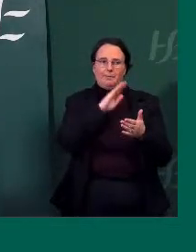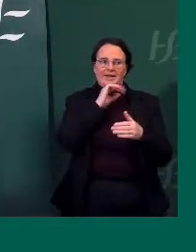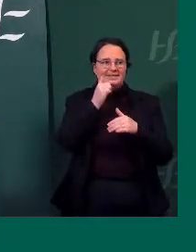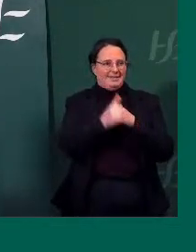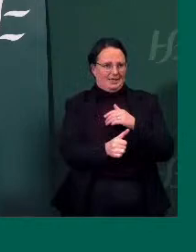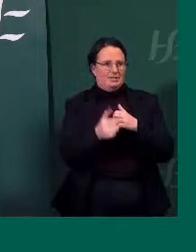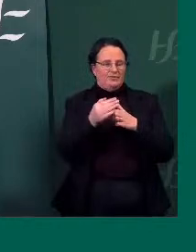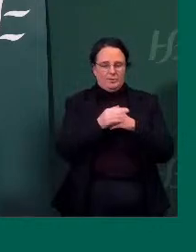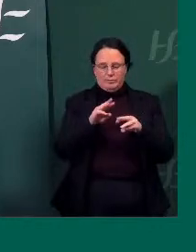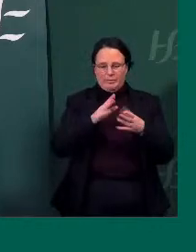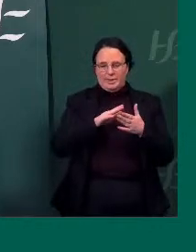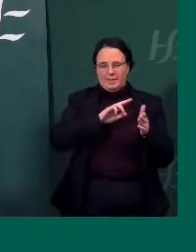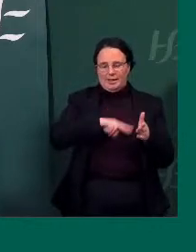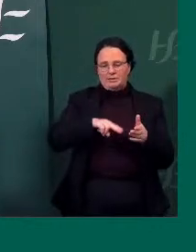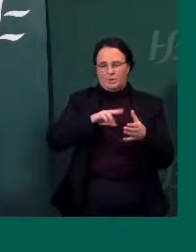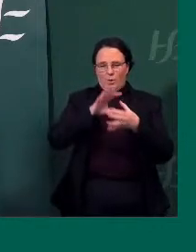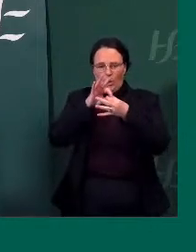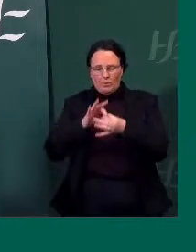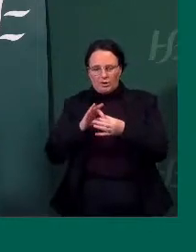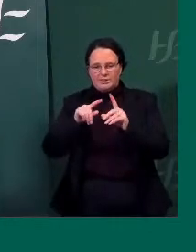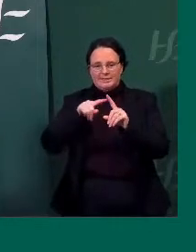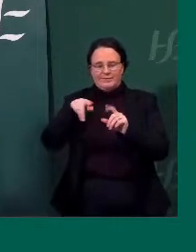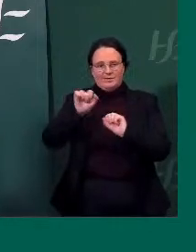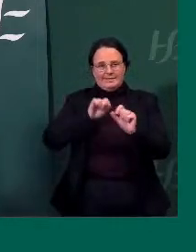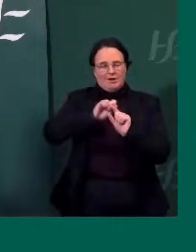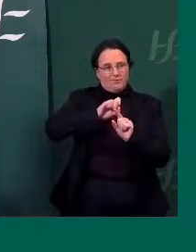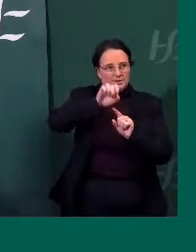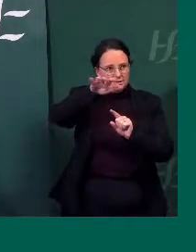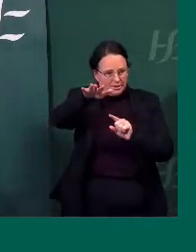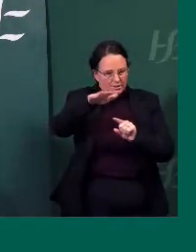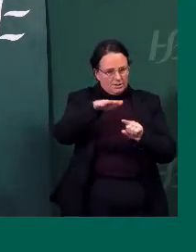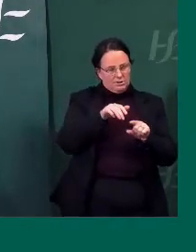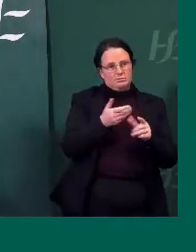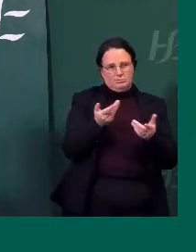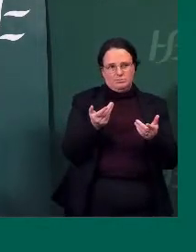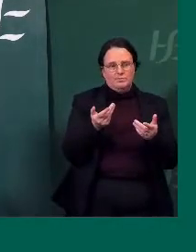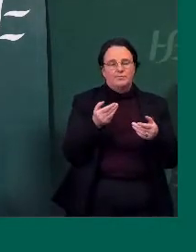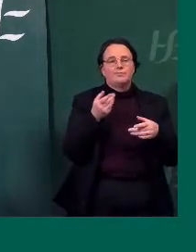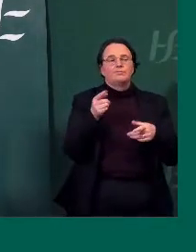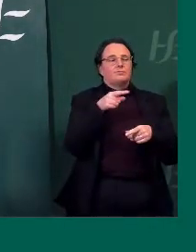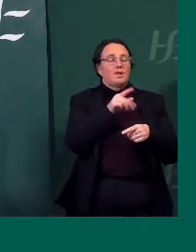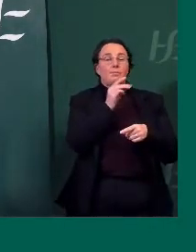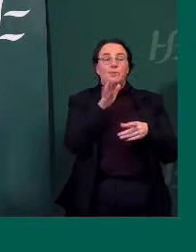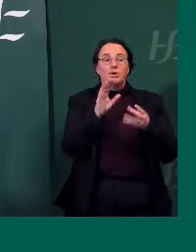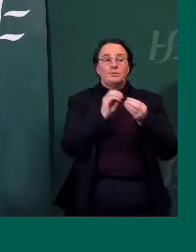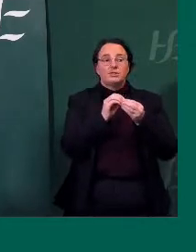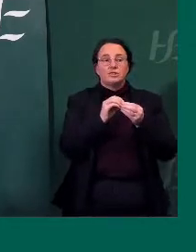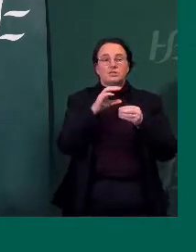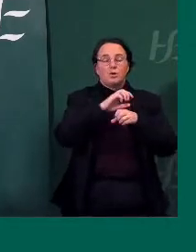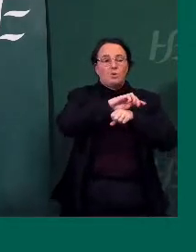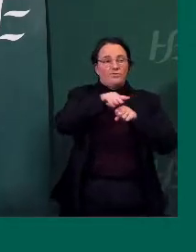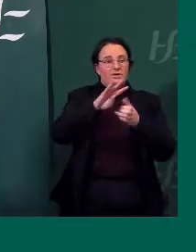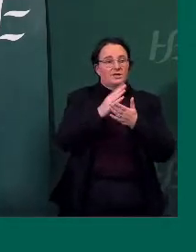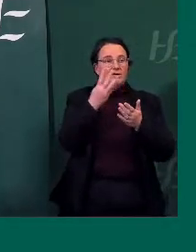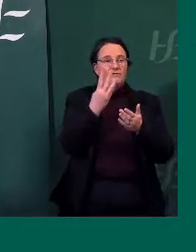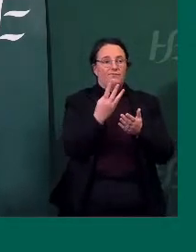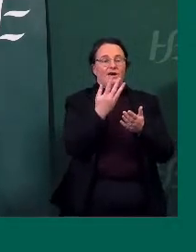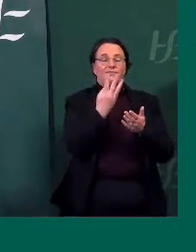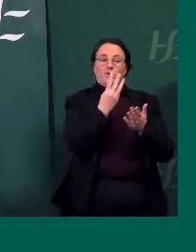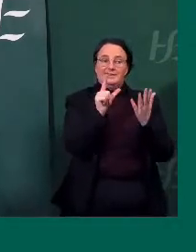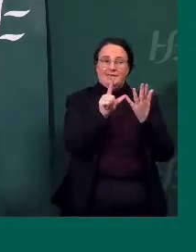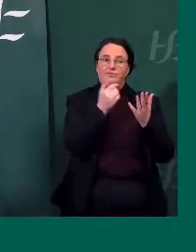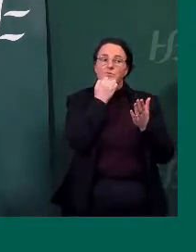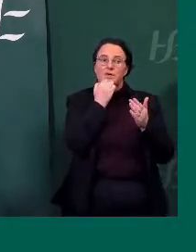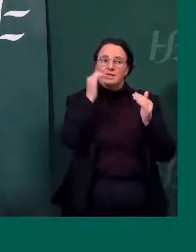people who could be at home or in another facility. Just Paul mentioned the COVID-19 numbers there. So 547, as he said,